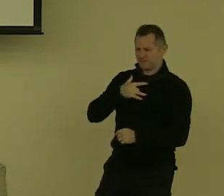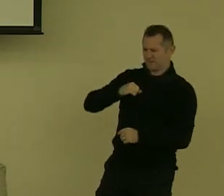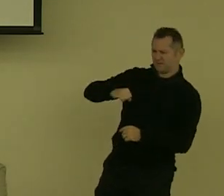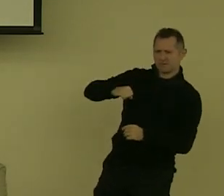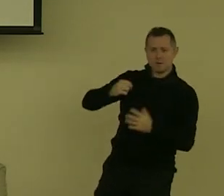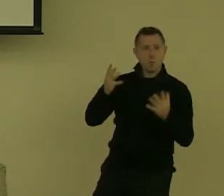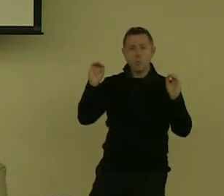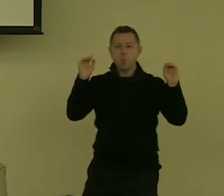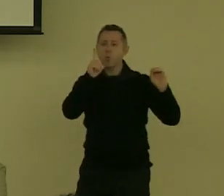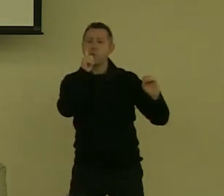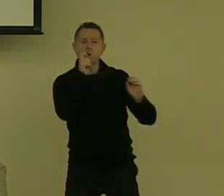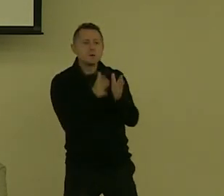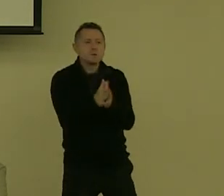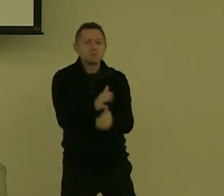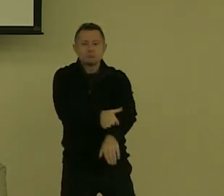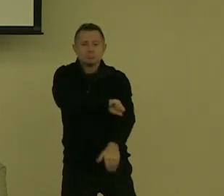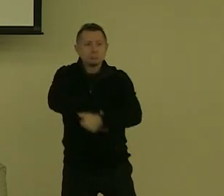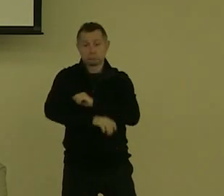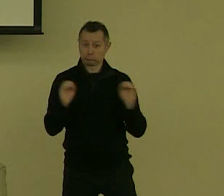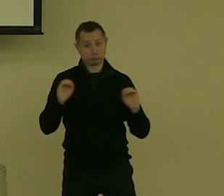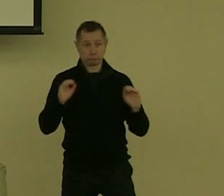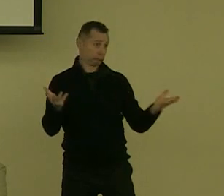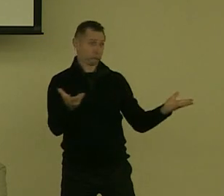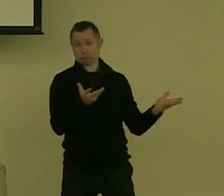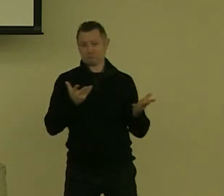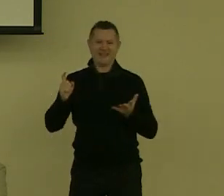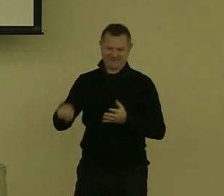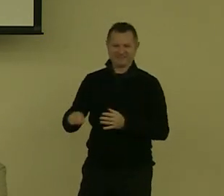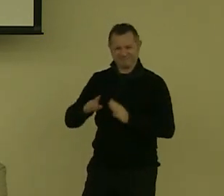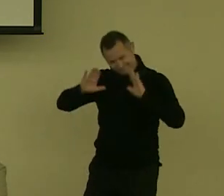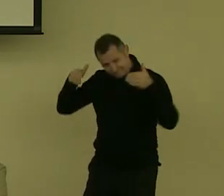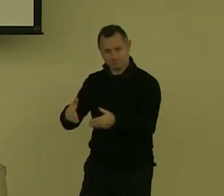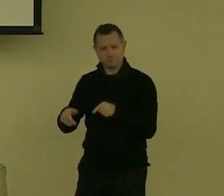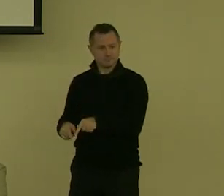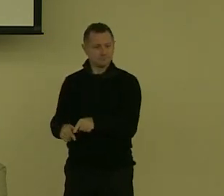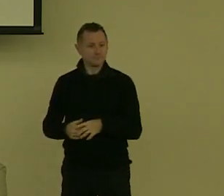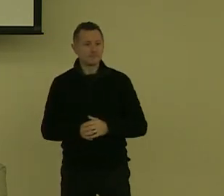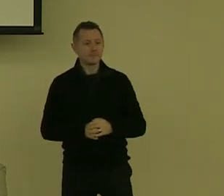I think we're acknowledging that comic studies has been